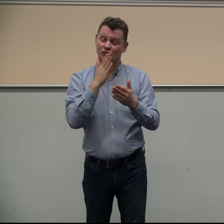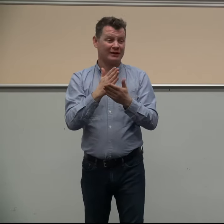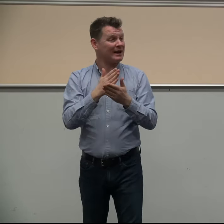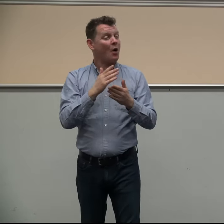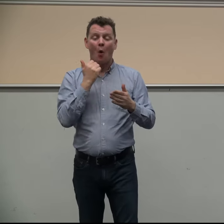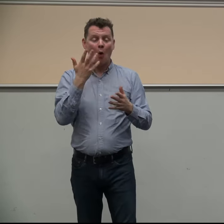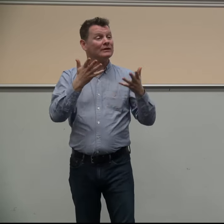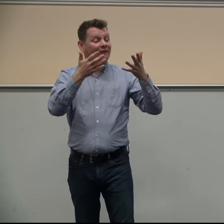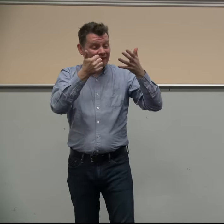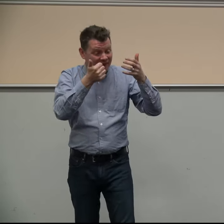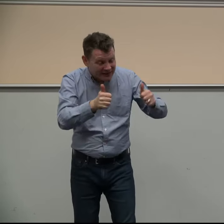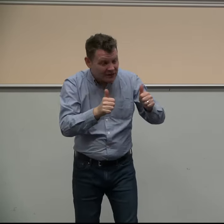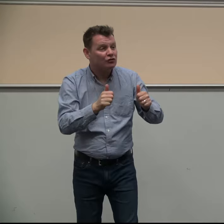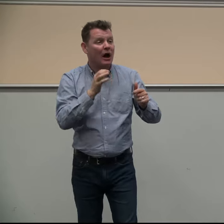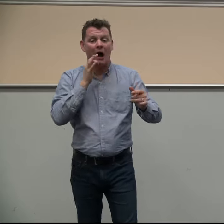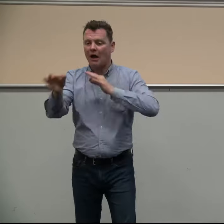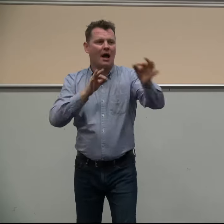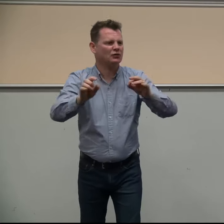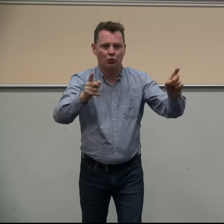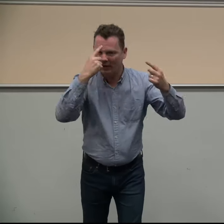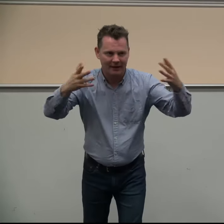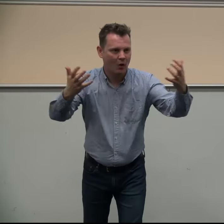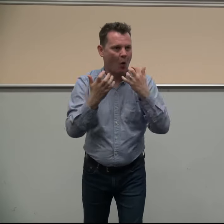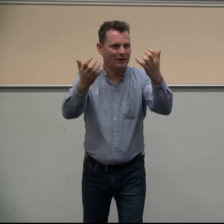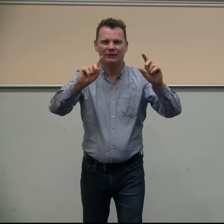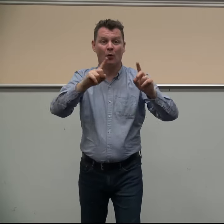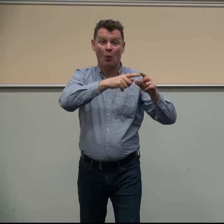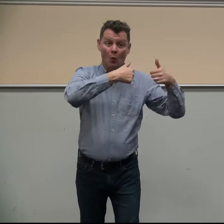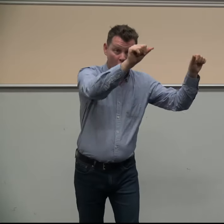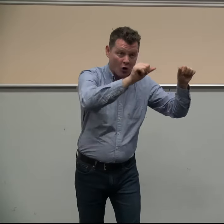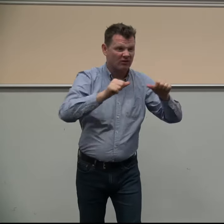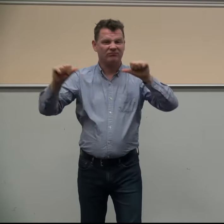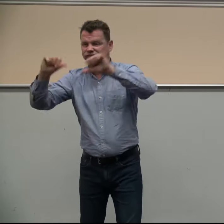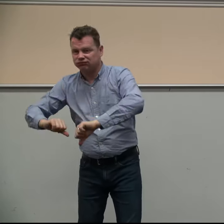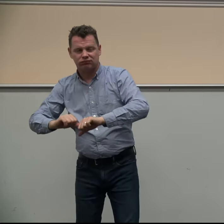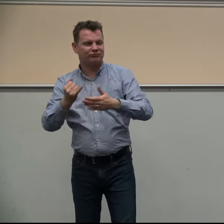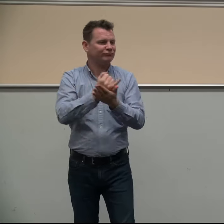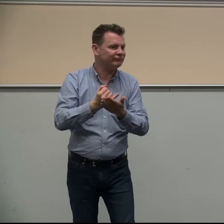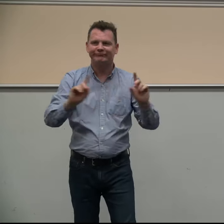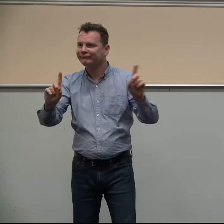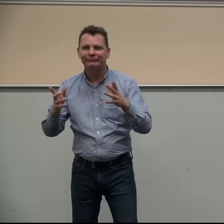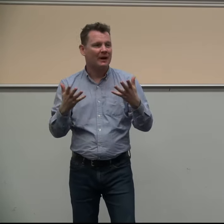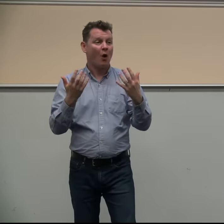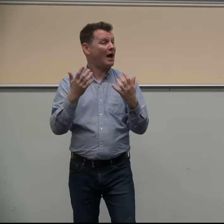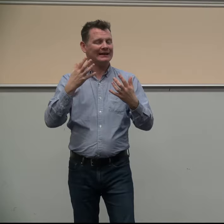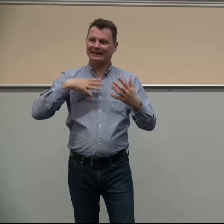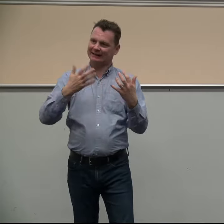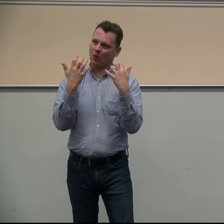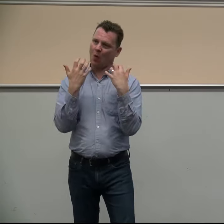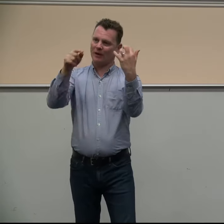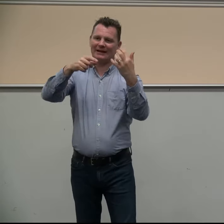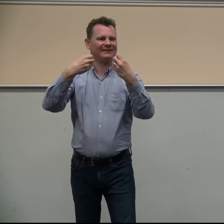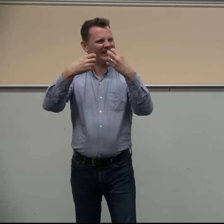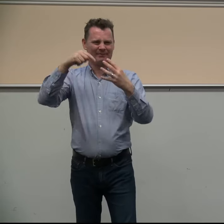is asking people in the audience what they thought, what worked, what didn't. Because without the audience feedback,